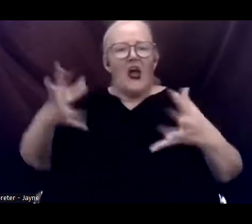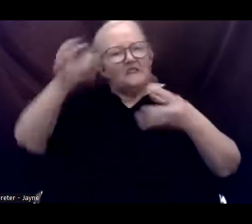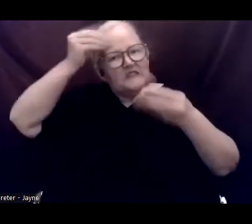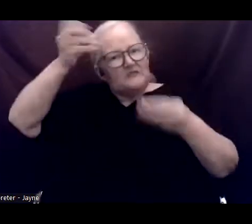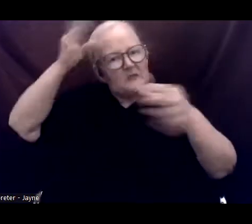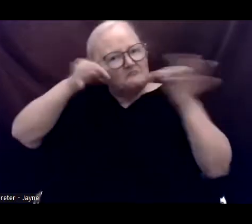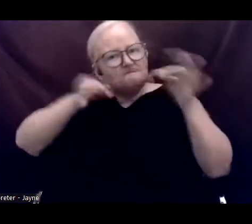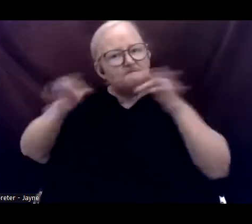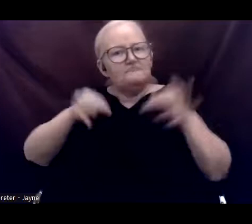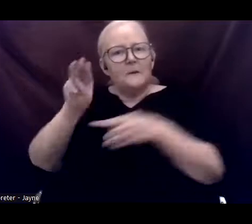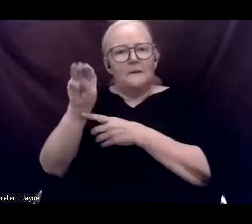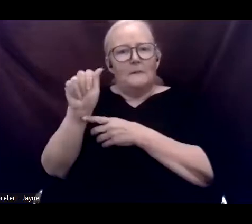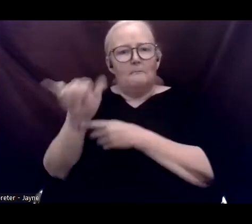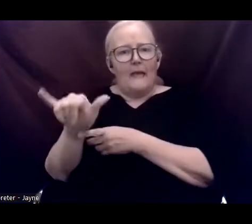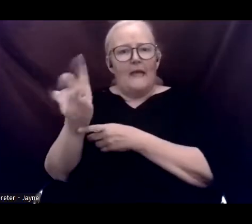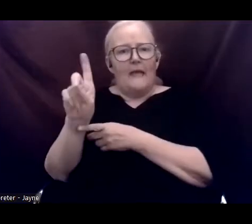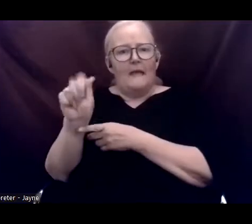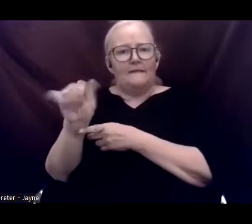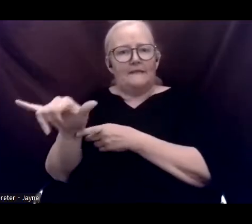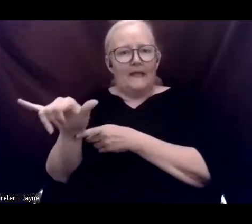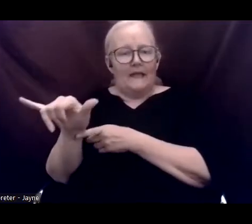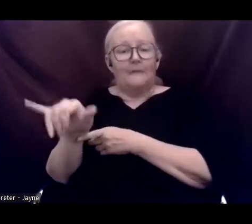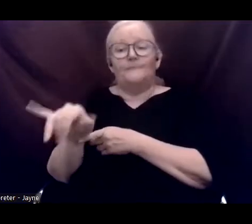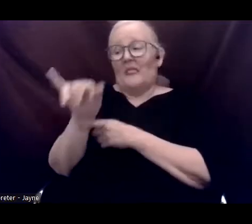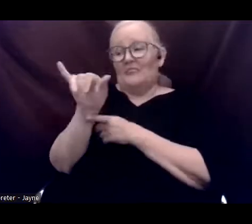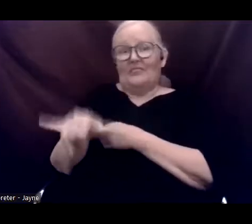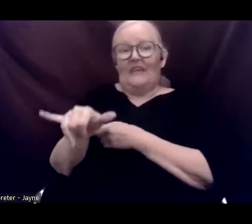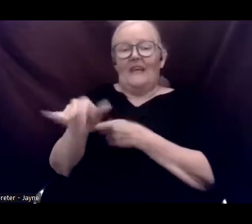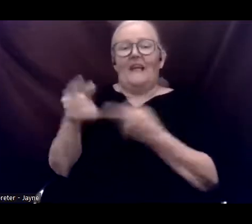Day. So May Day is a celebration on